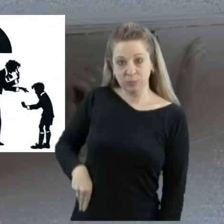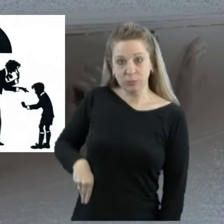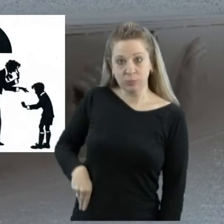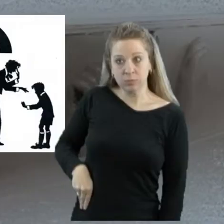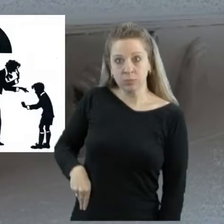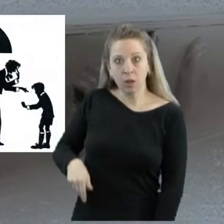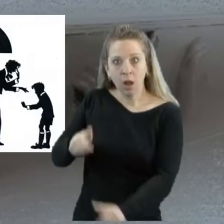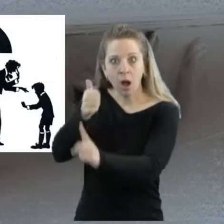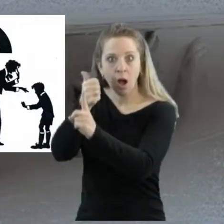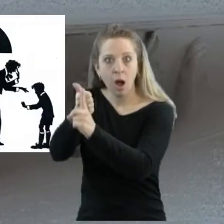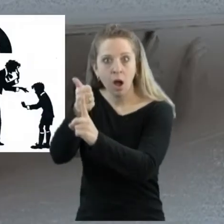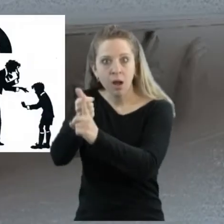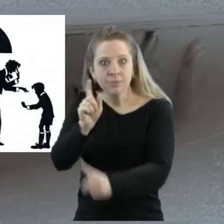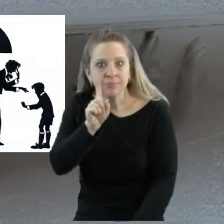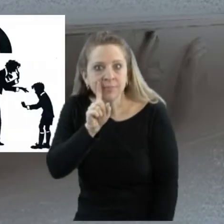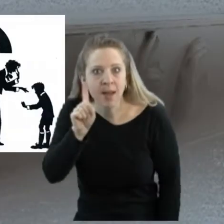He was deaf.